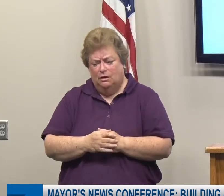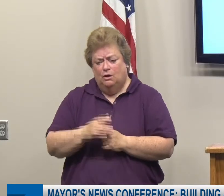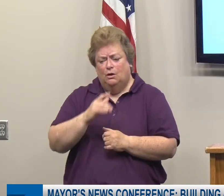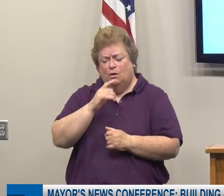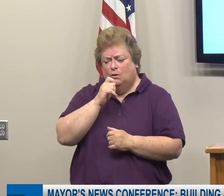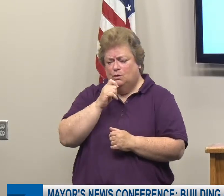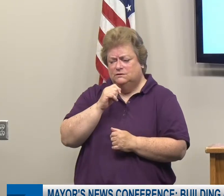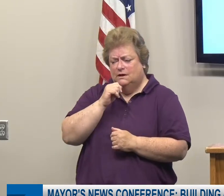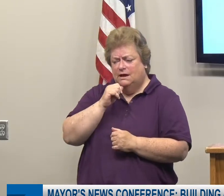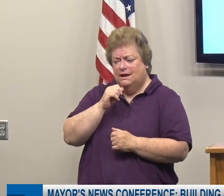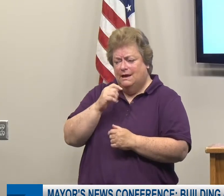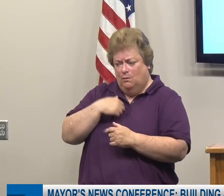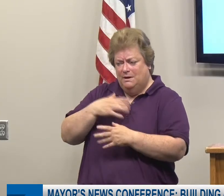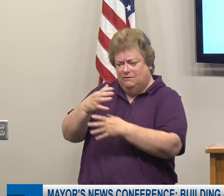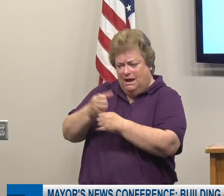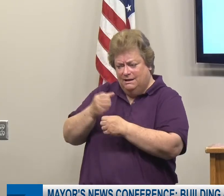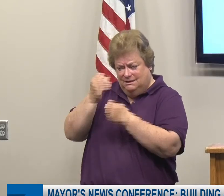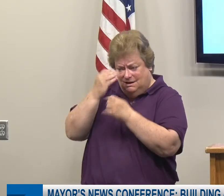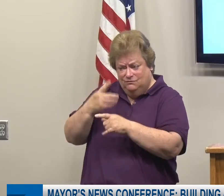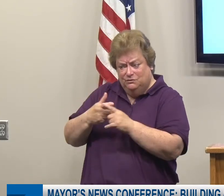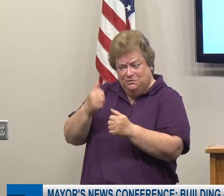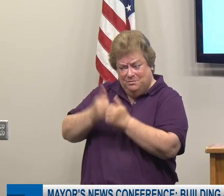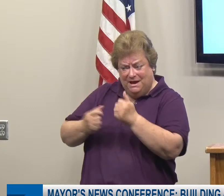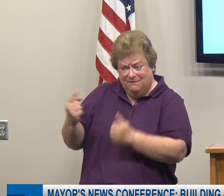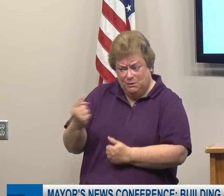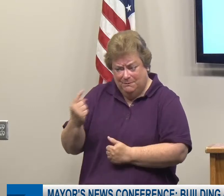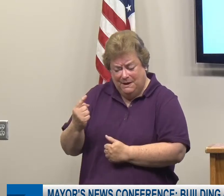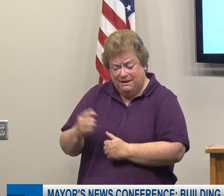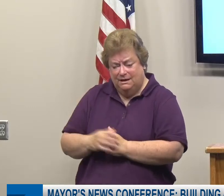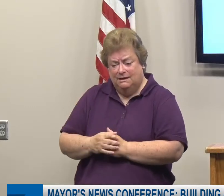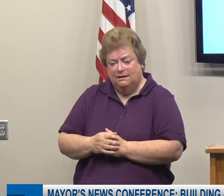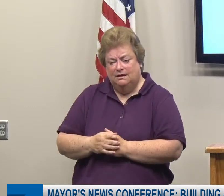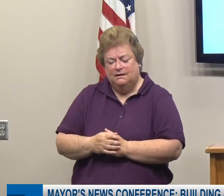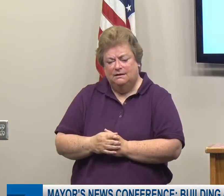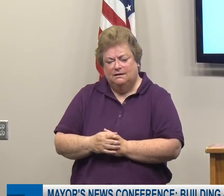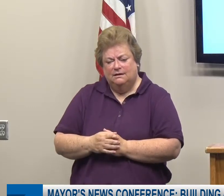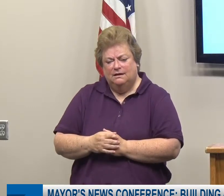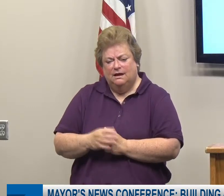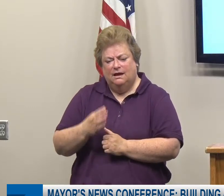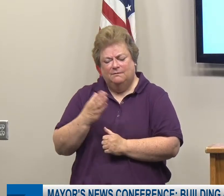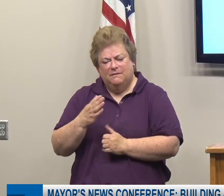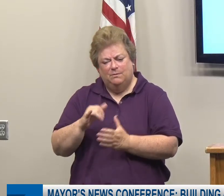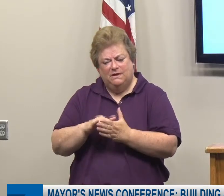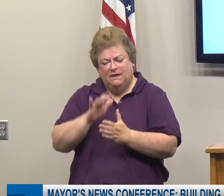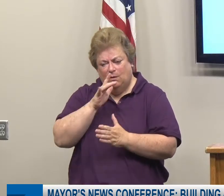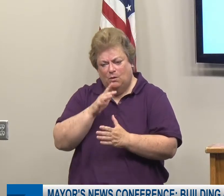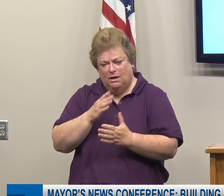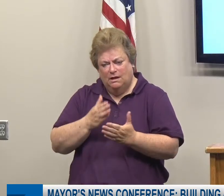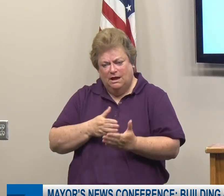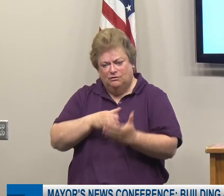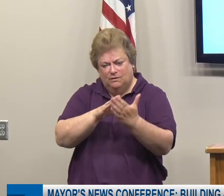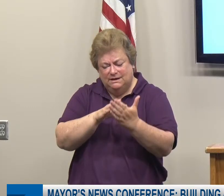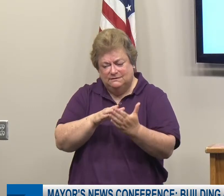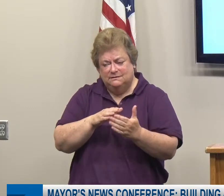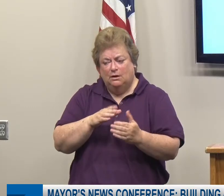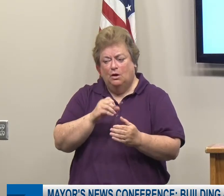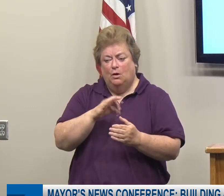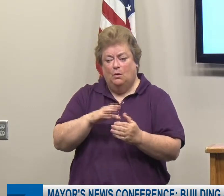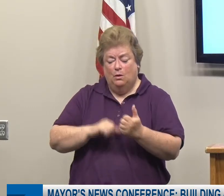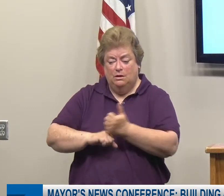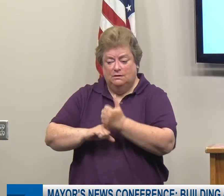not at the table? And in what ways might a proposed policy address or reinforce racial